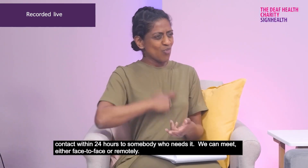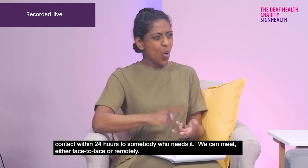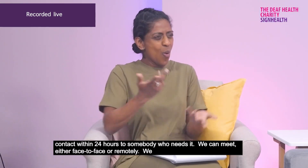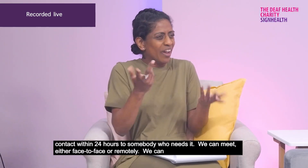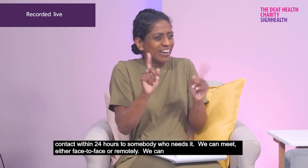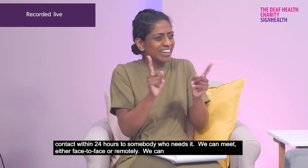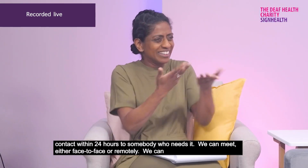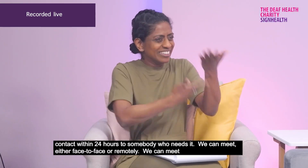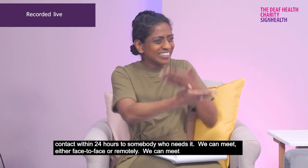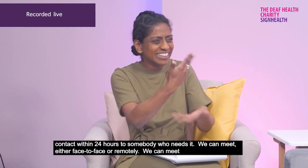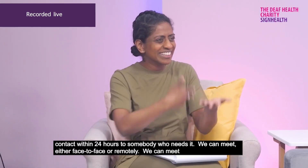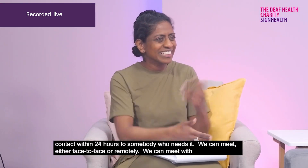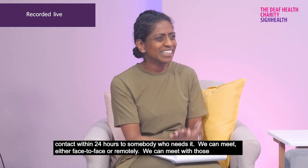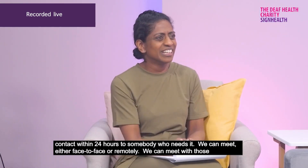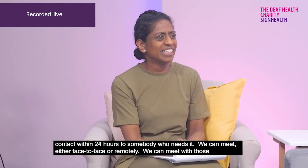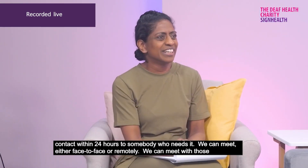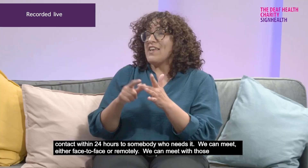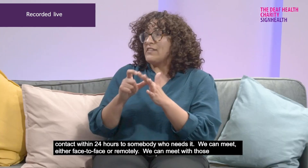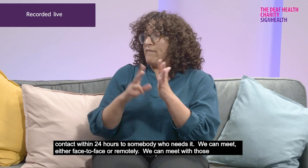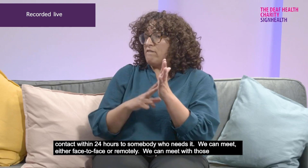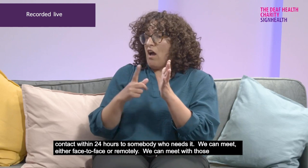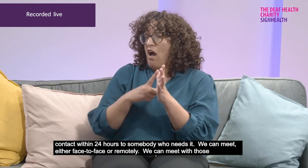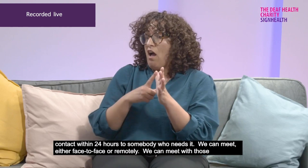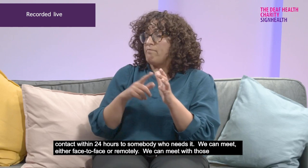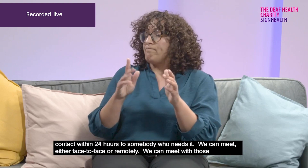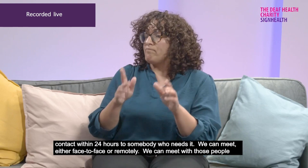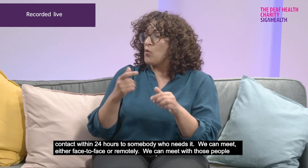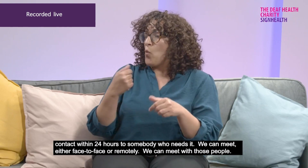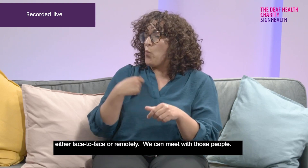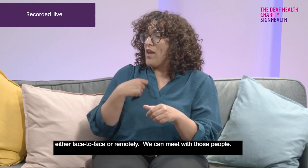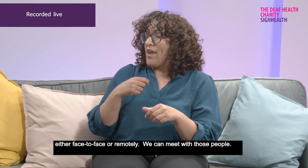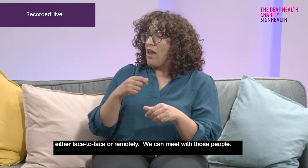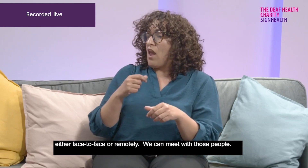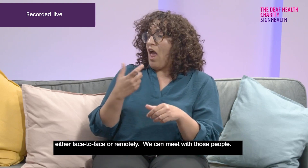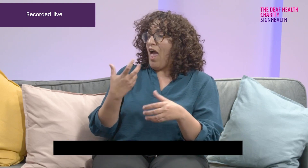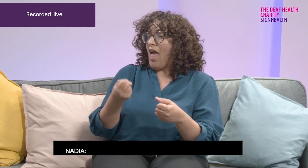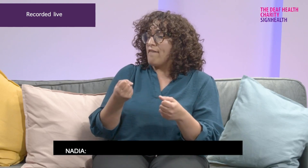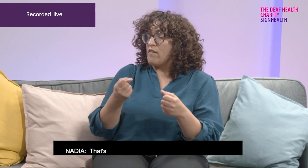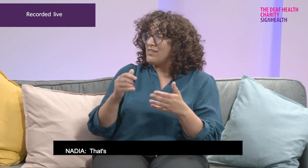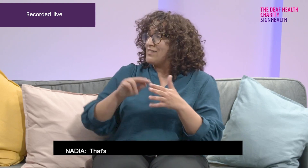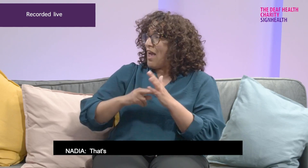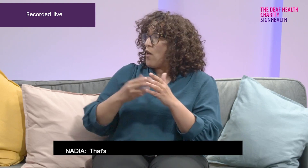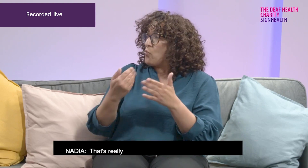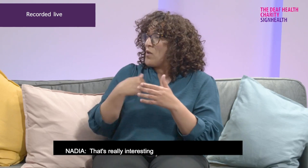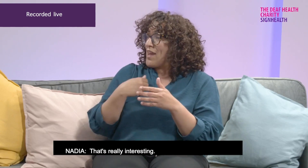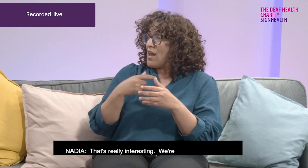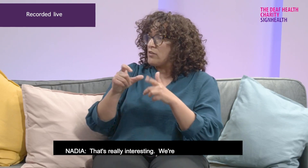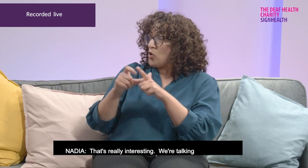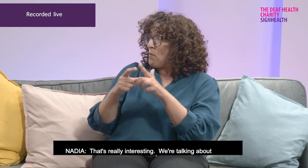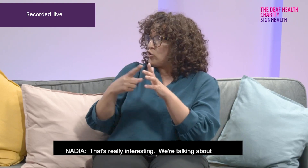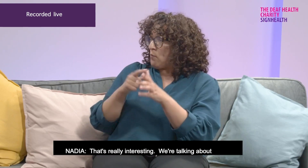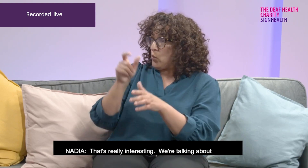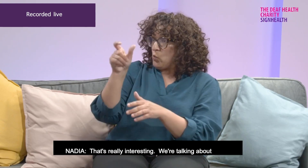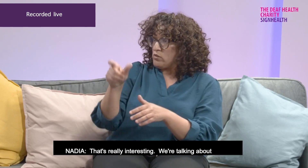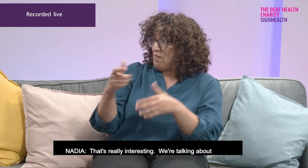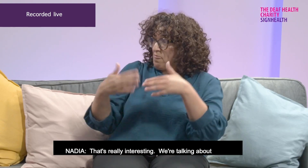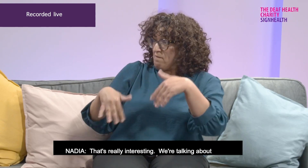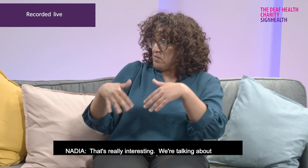or remotely can meet with those people. Wow, so that's really interesting. So again, we're talking about IDVA. Can you explain what that role